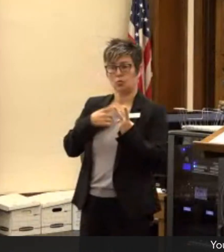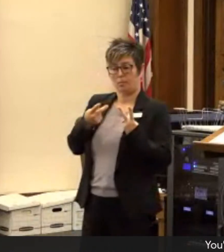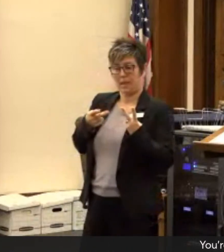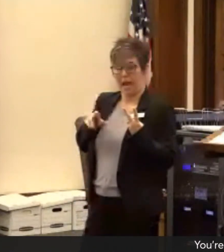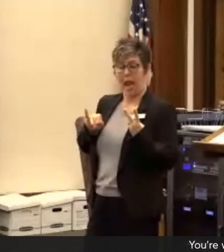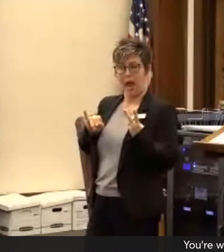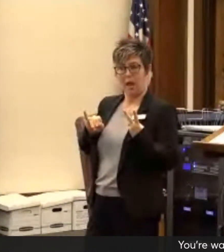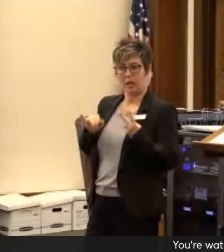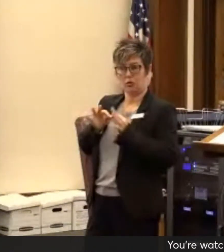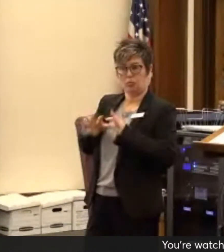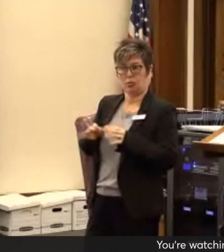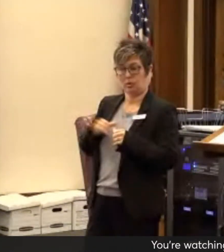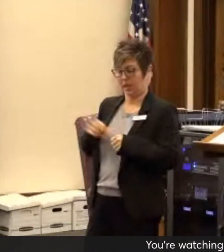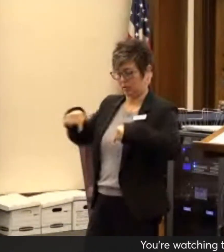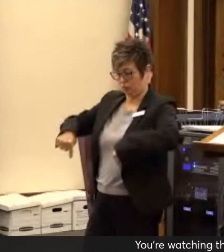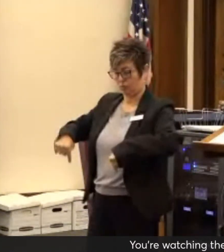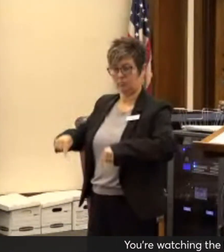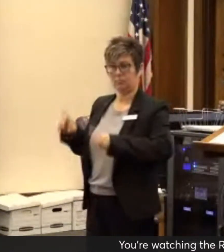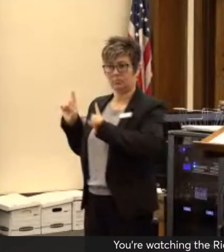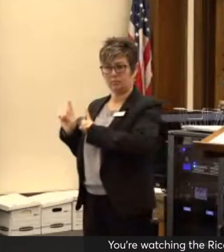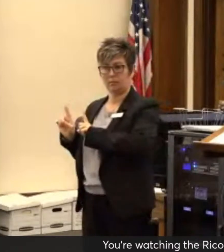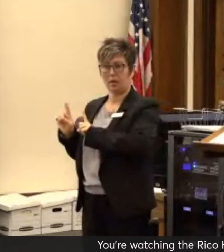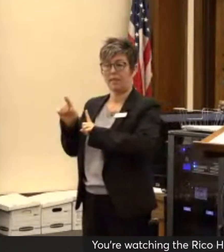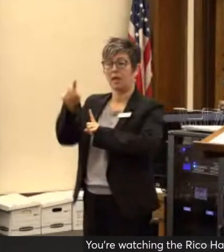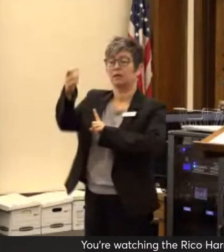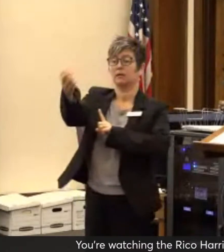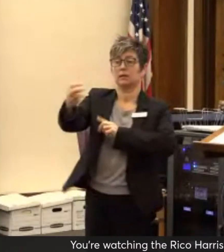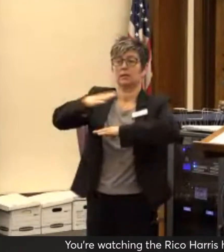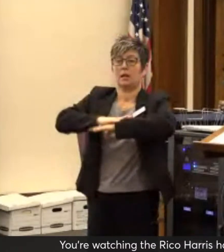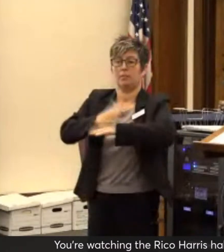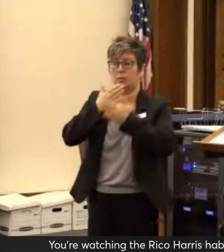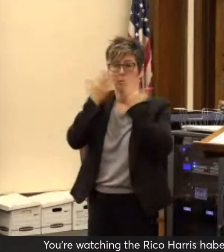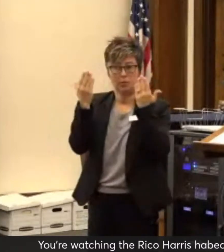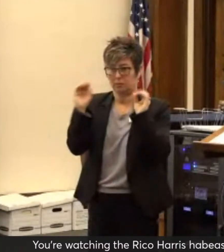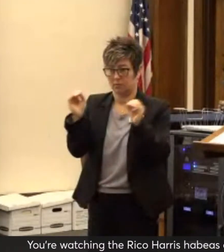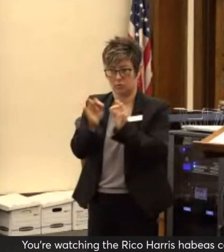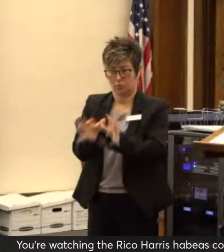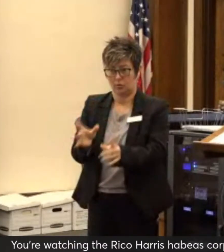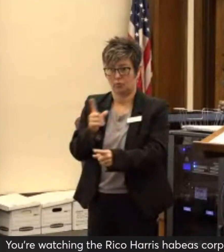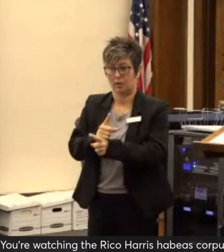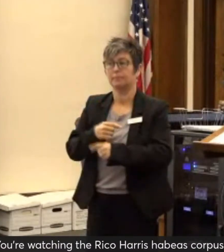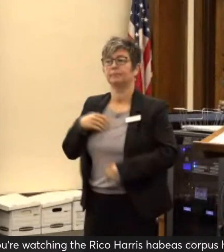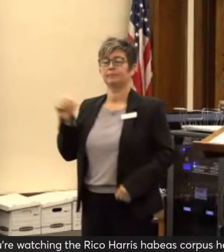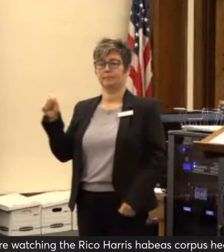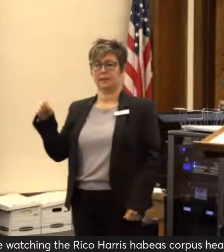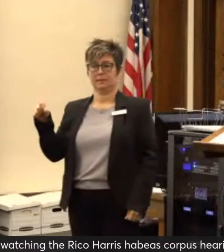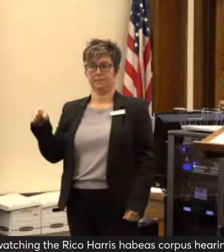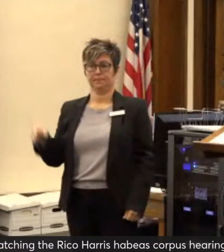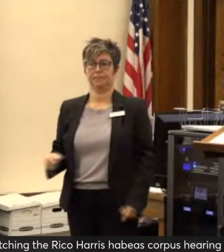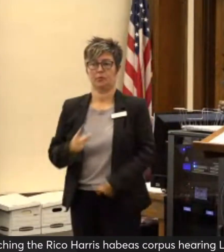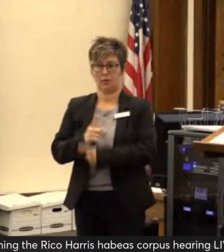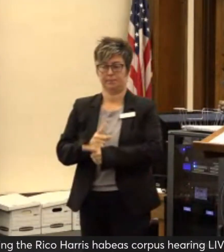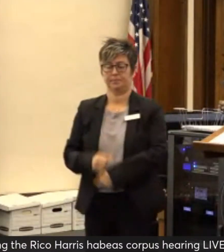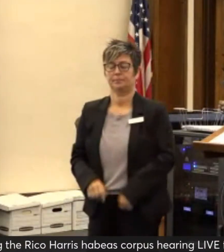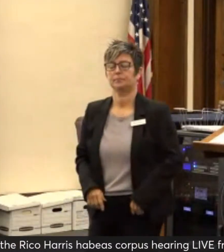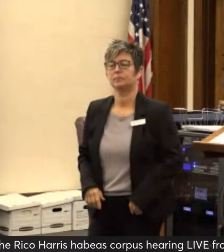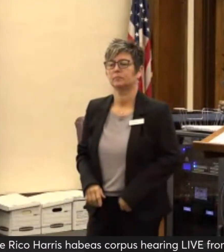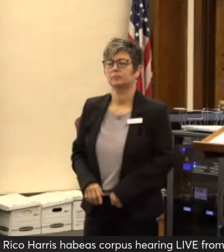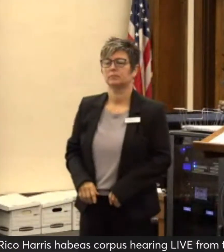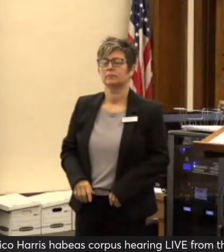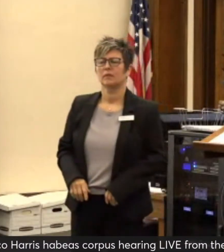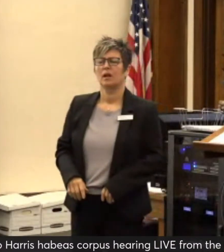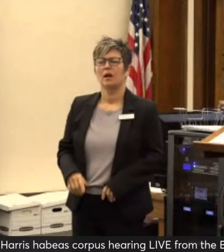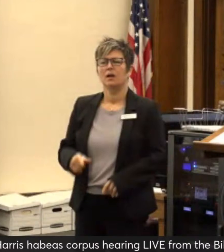no table interpreter, correct? correct. And what is the general function of a